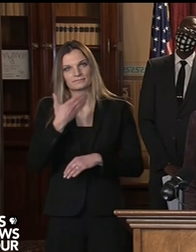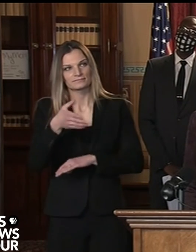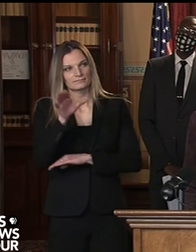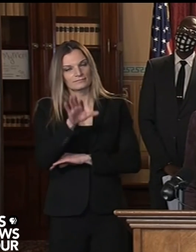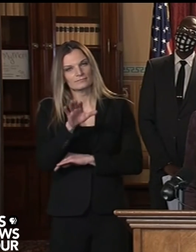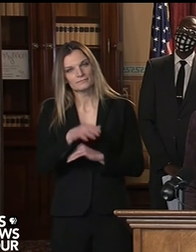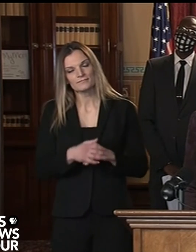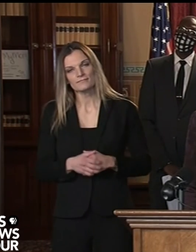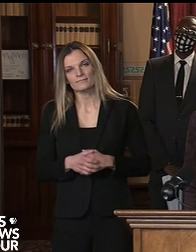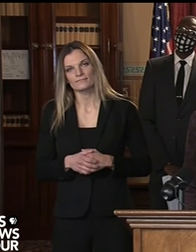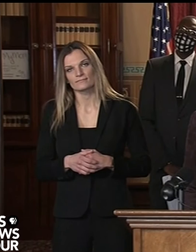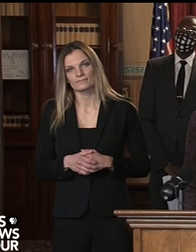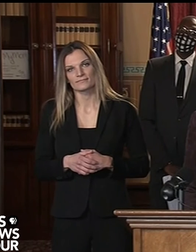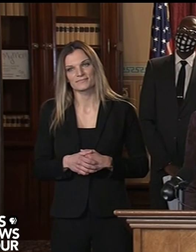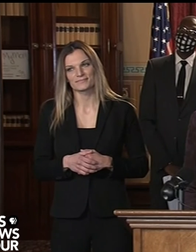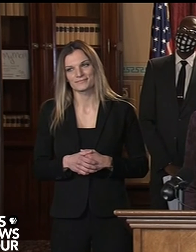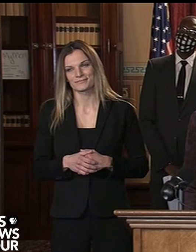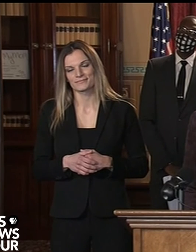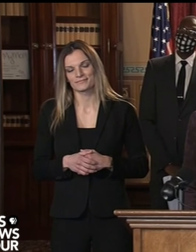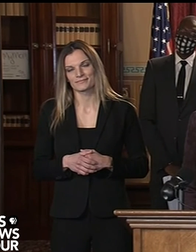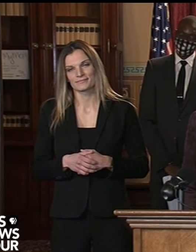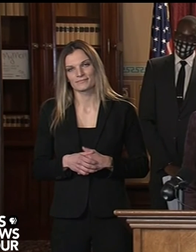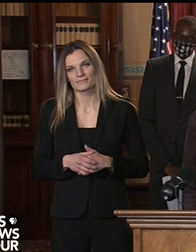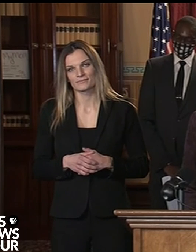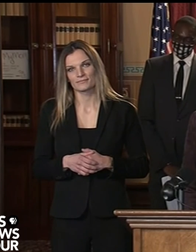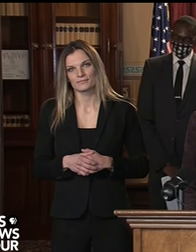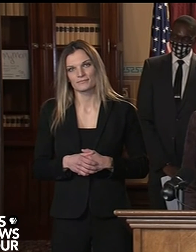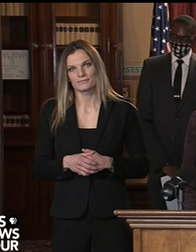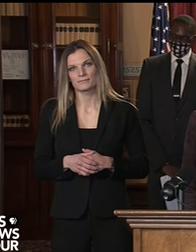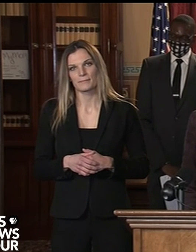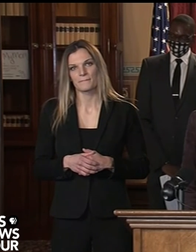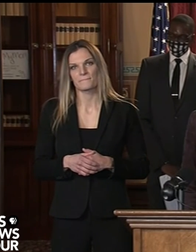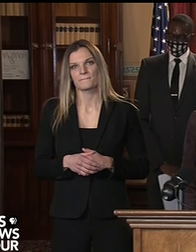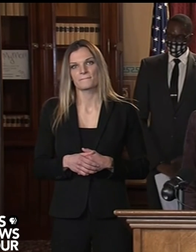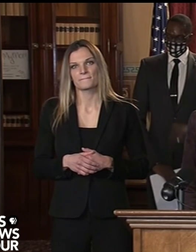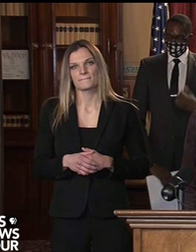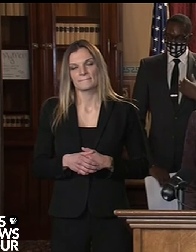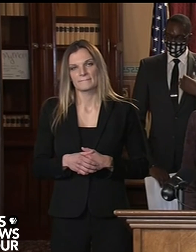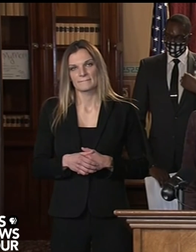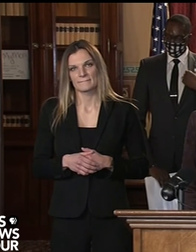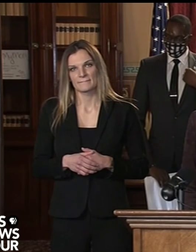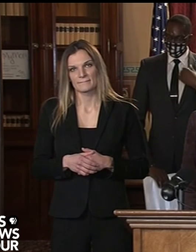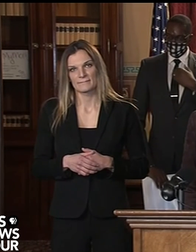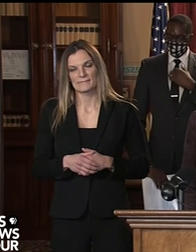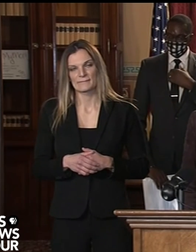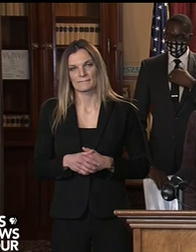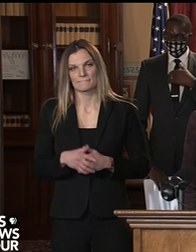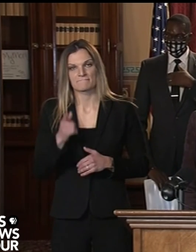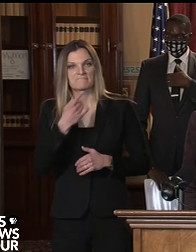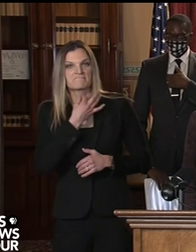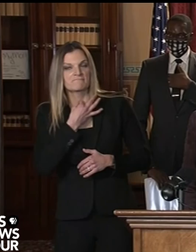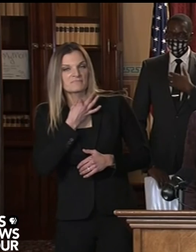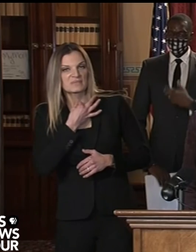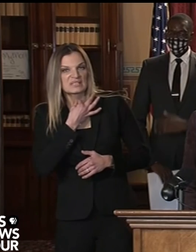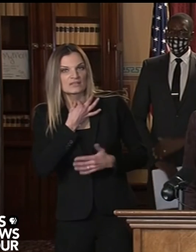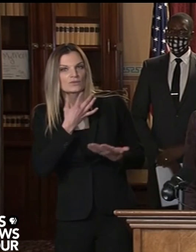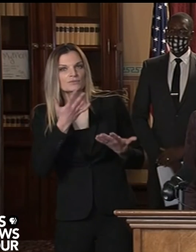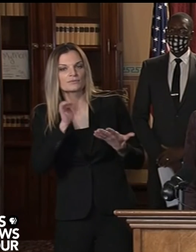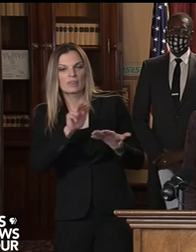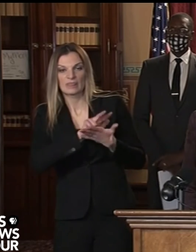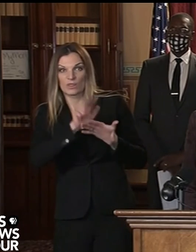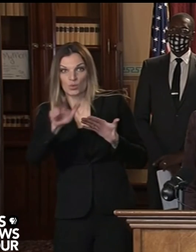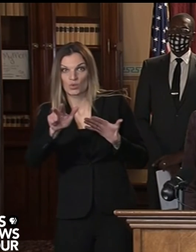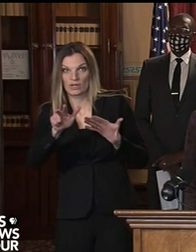Governor. We are curious about the extension of the